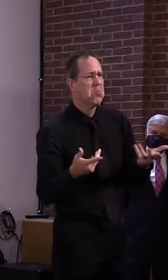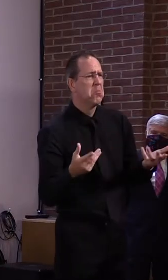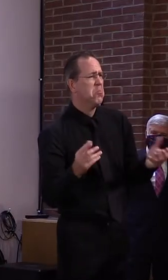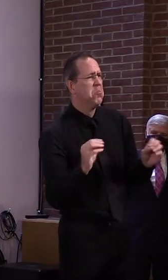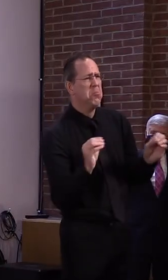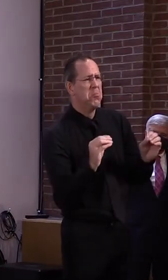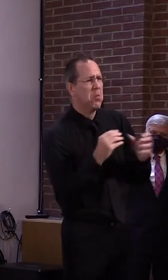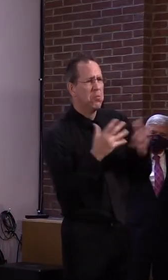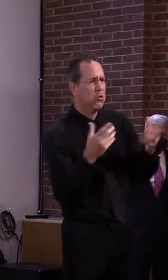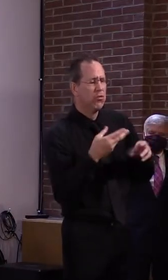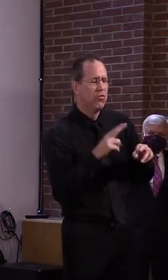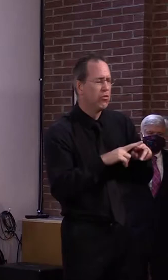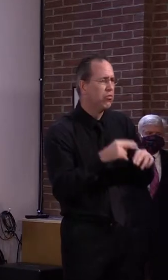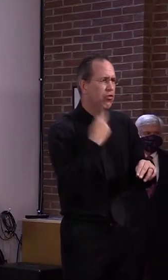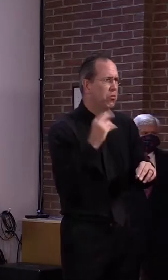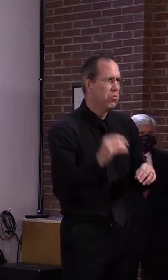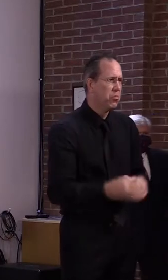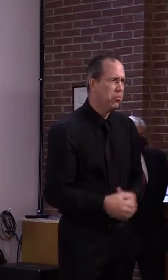Well, thank you for your time.